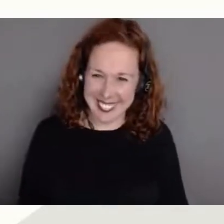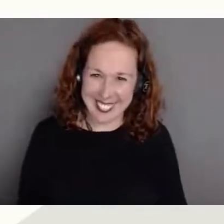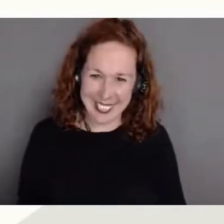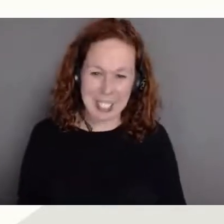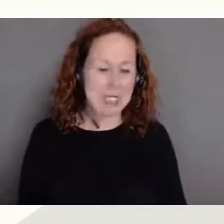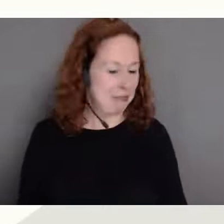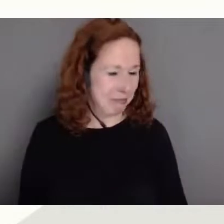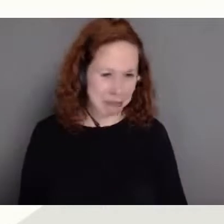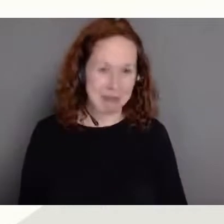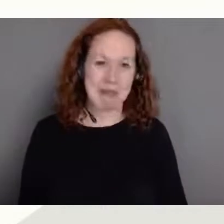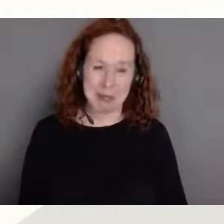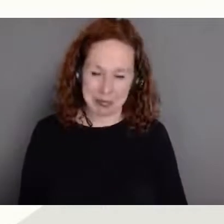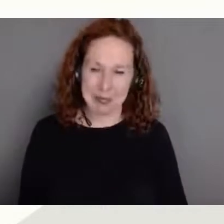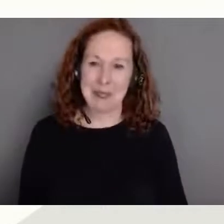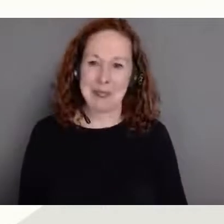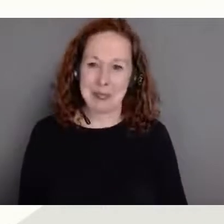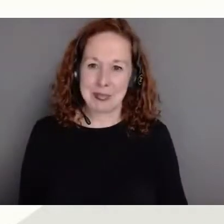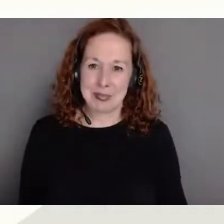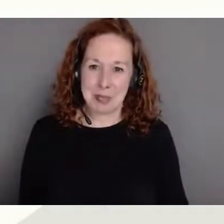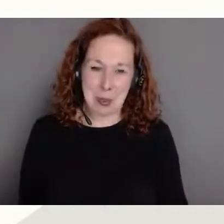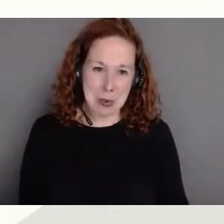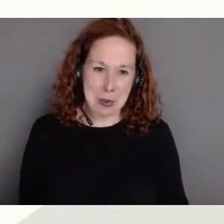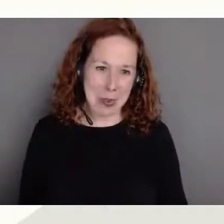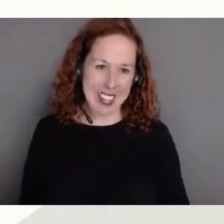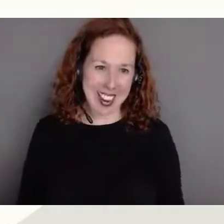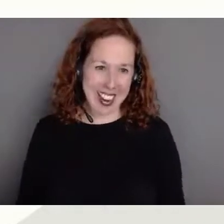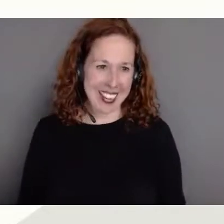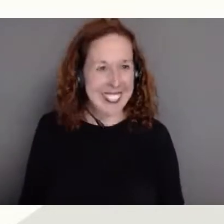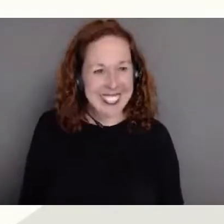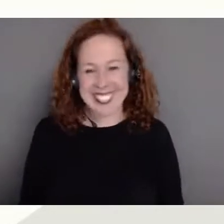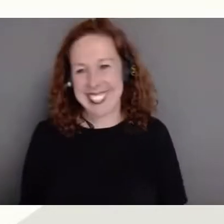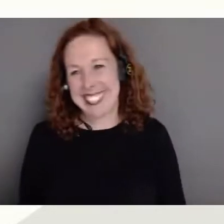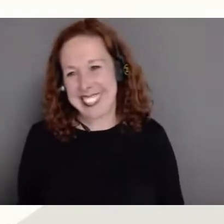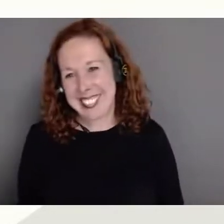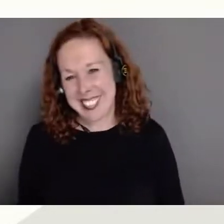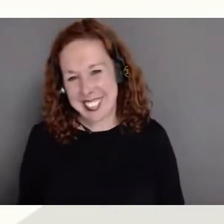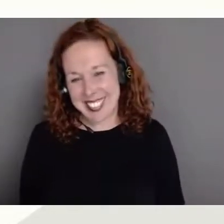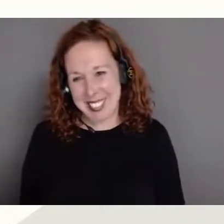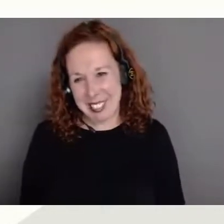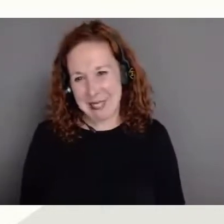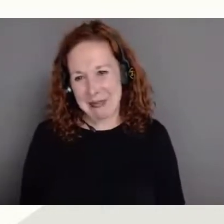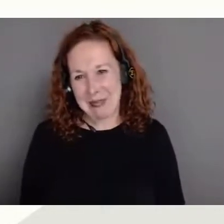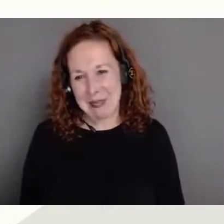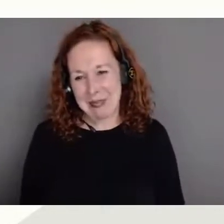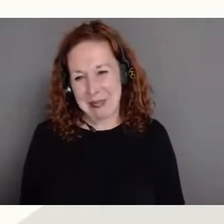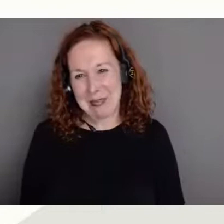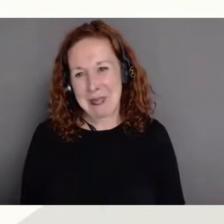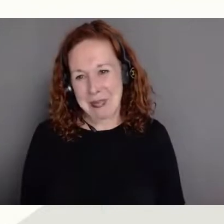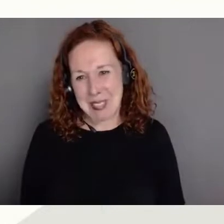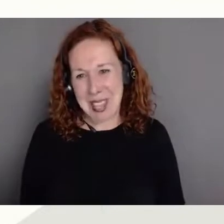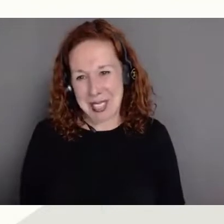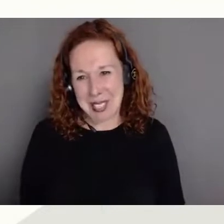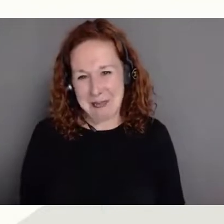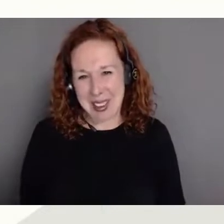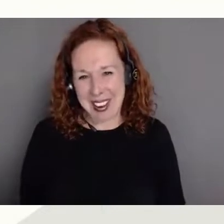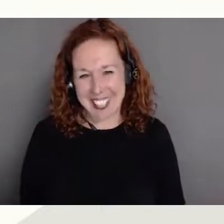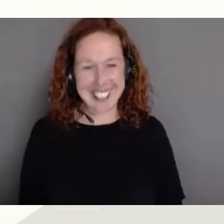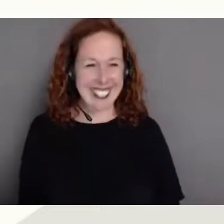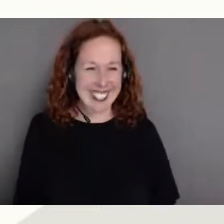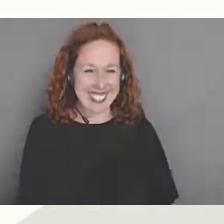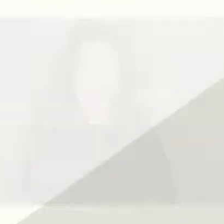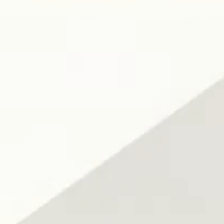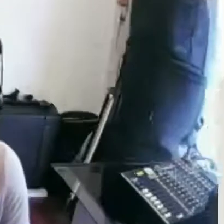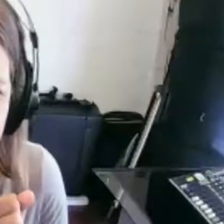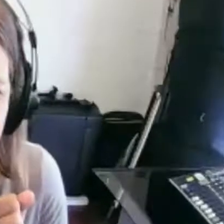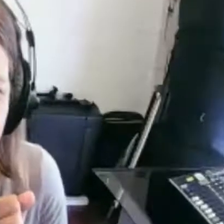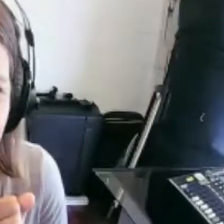expand on this conversation, you have an open invitation. So, Ooh, yay. thank you, darling. And I'm going to do the official sign off. So, bye bye, love. Thank you. Bye.